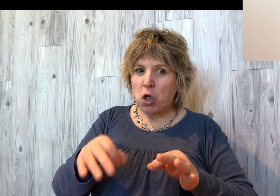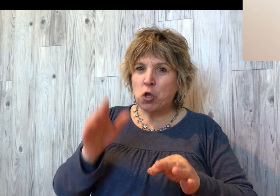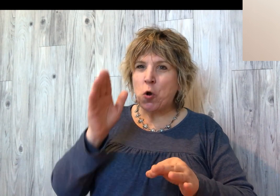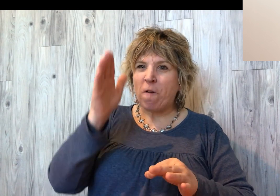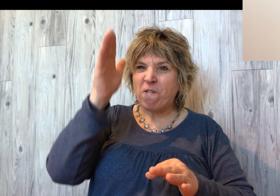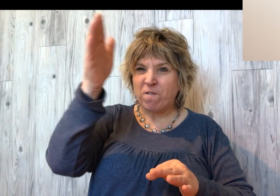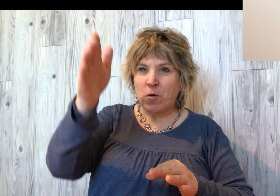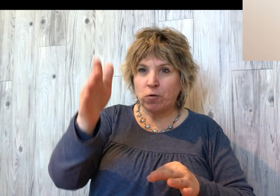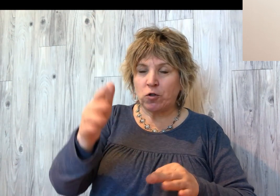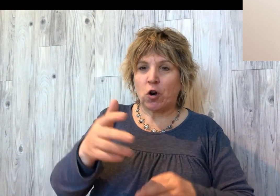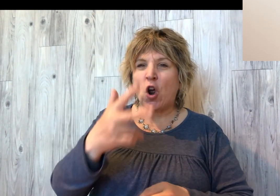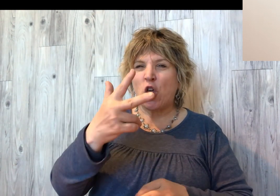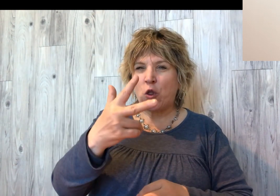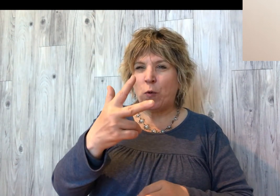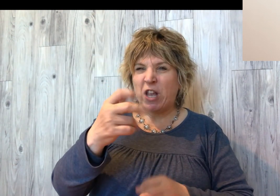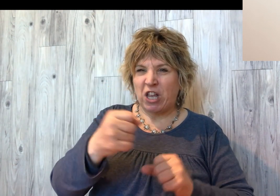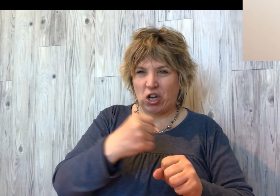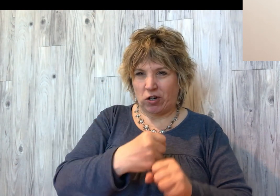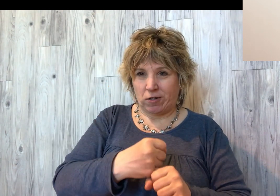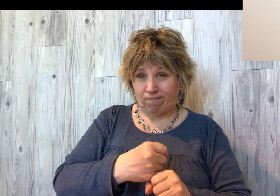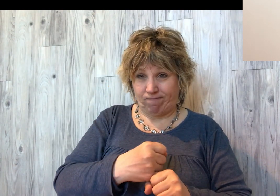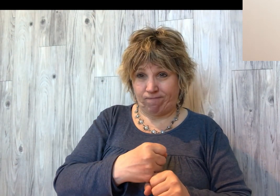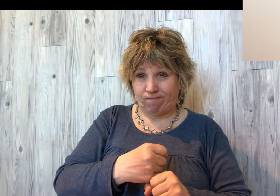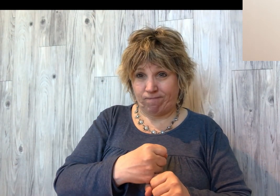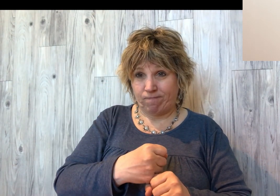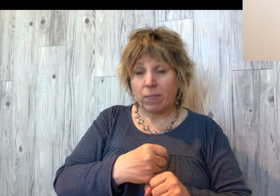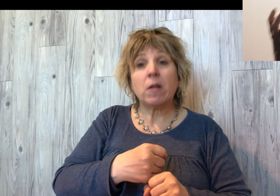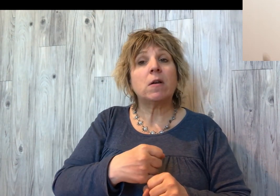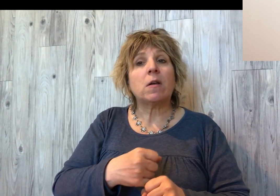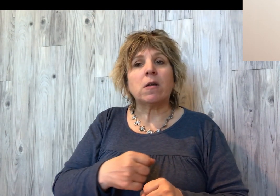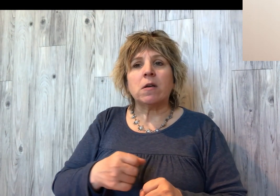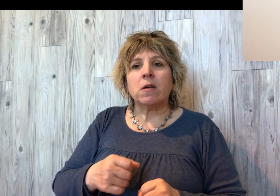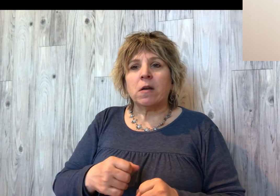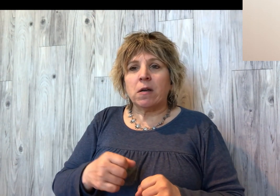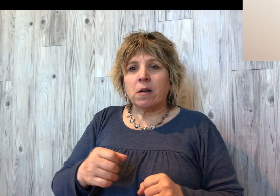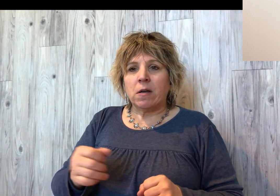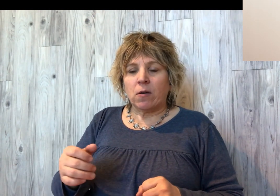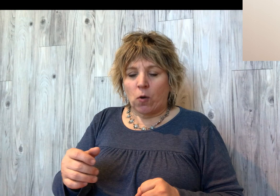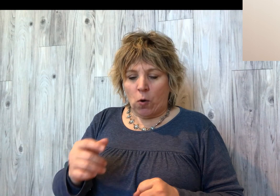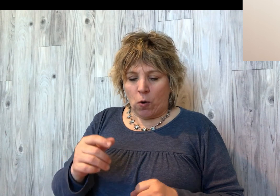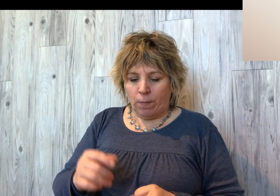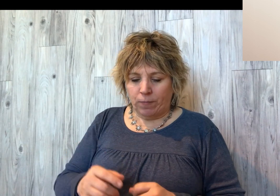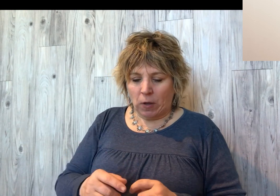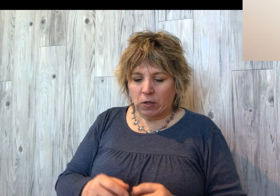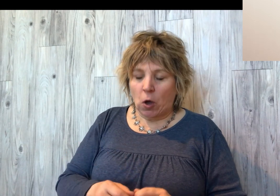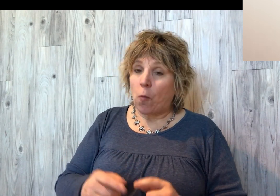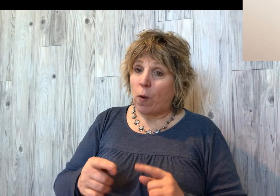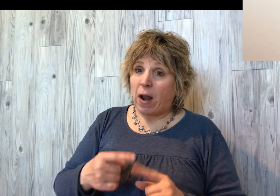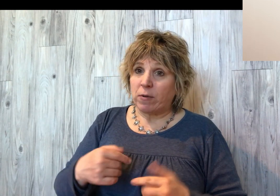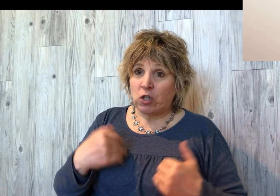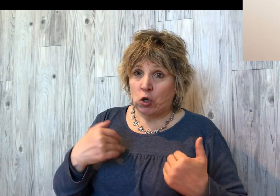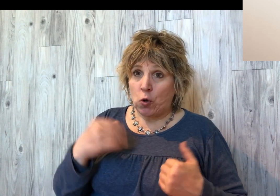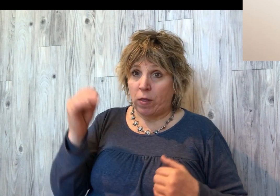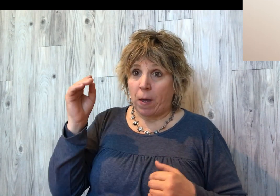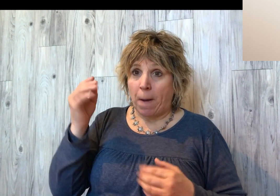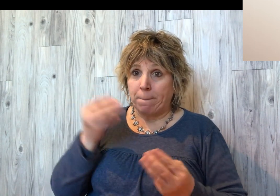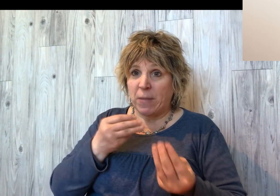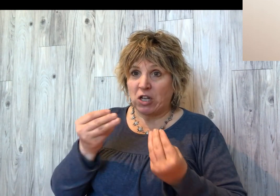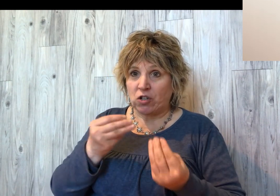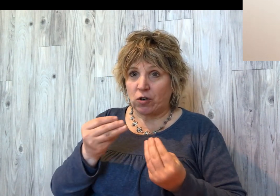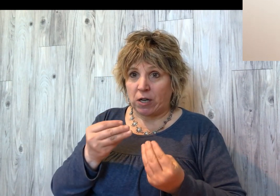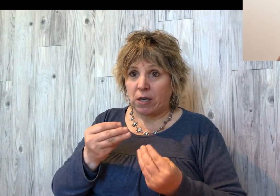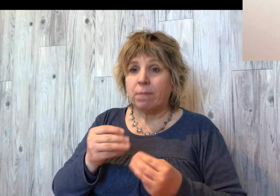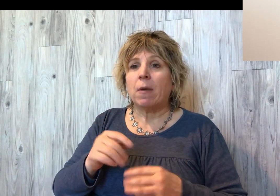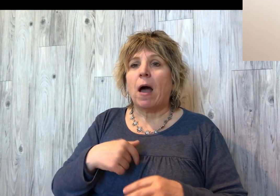the next 3 years. I have an illustration I used to use all the time when I was in youth ministry. And I'd take a